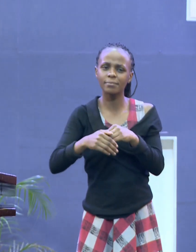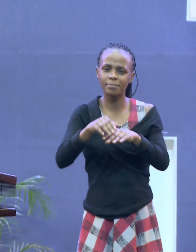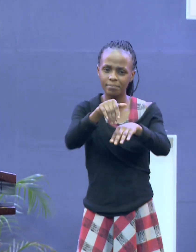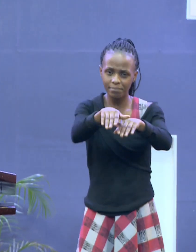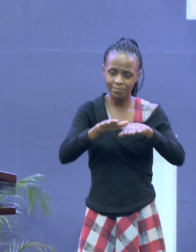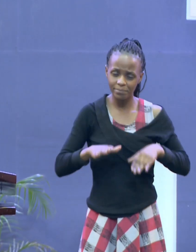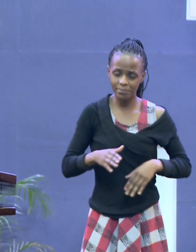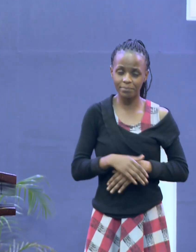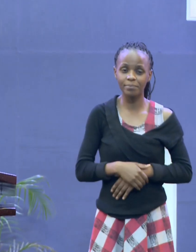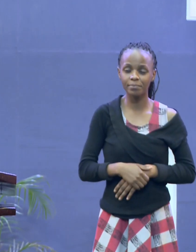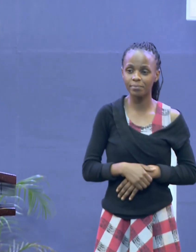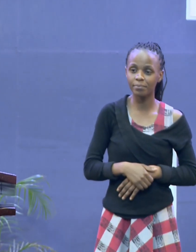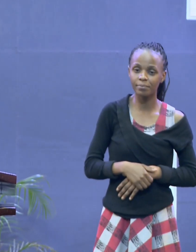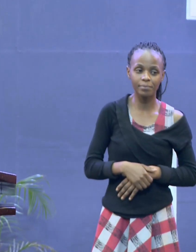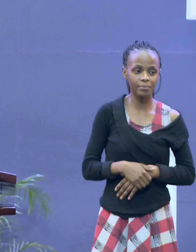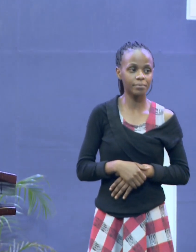ebyechama.